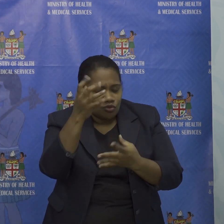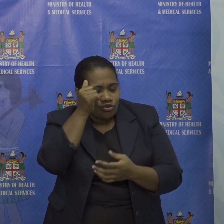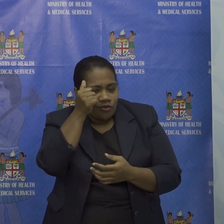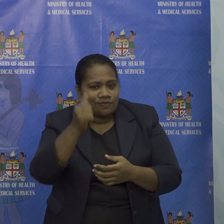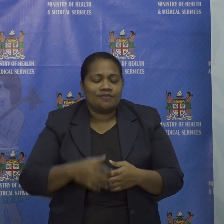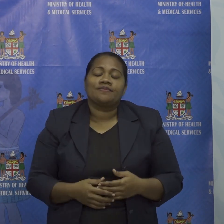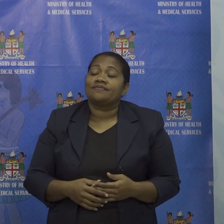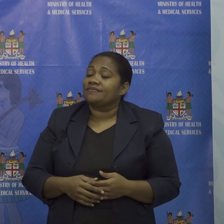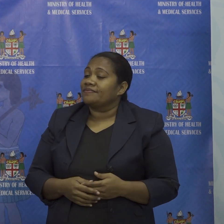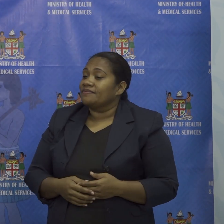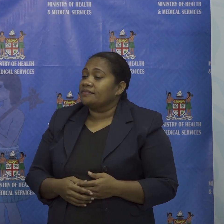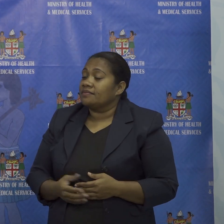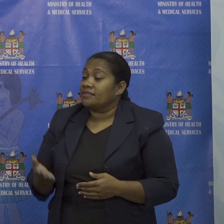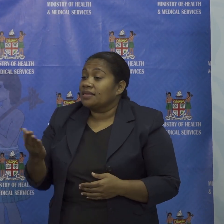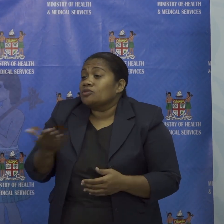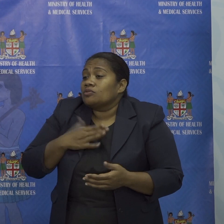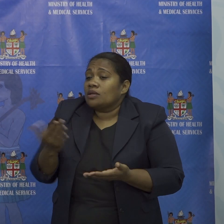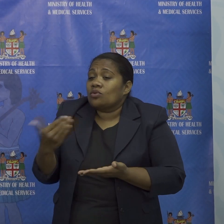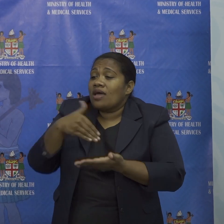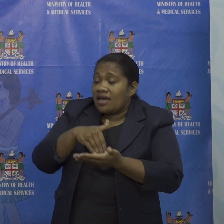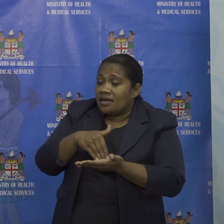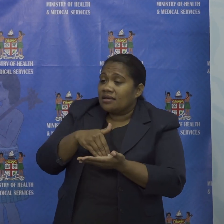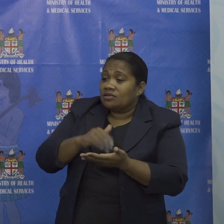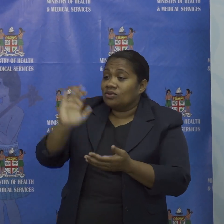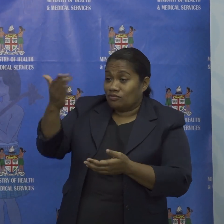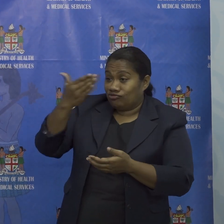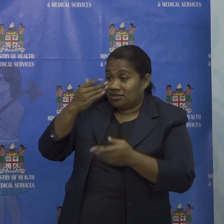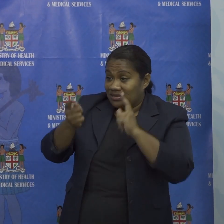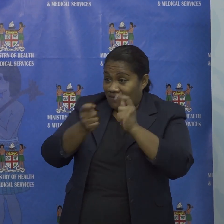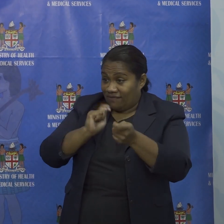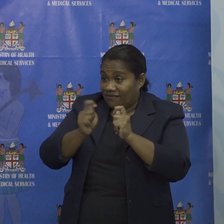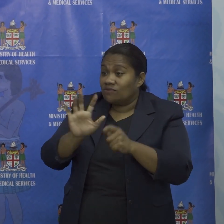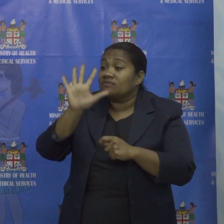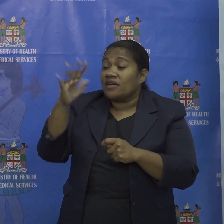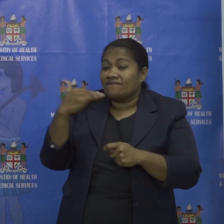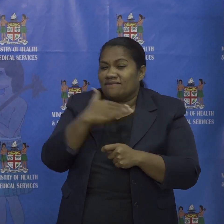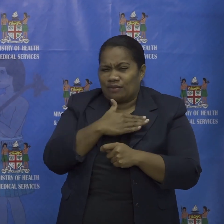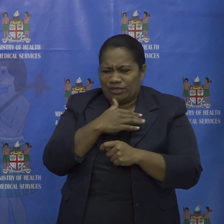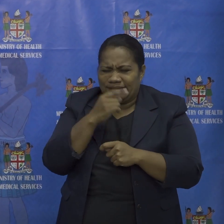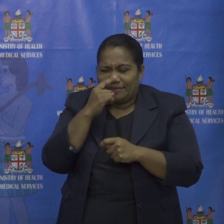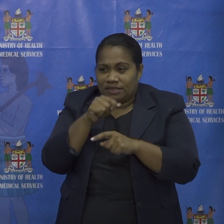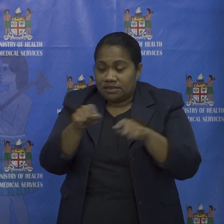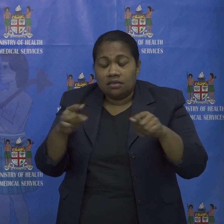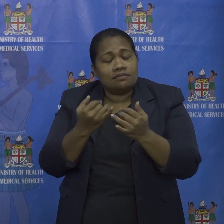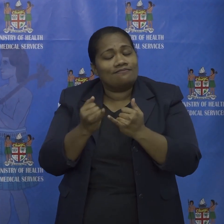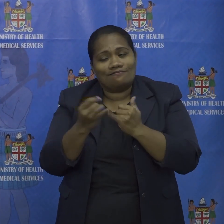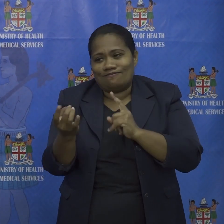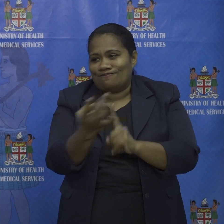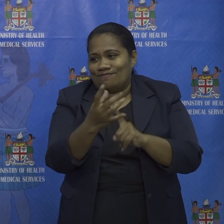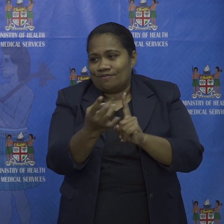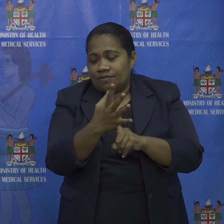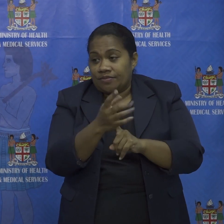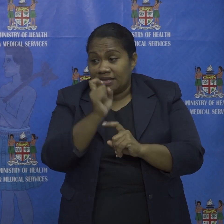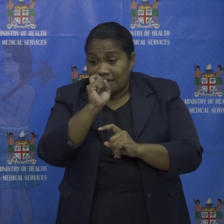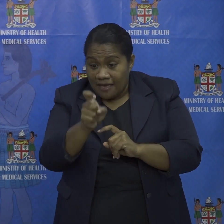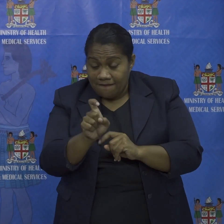I'll probably just add to the results of the test for these 500 or so is very important as well. If we get